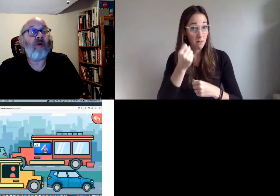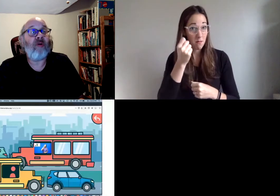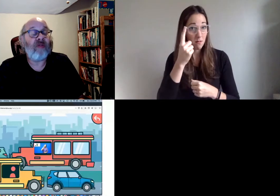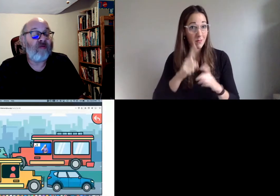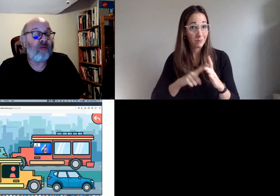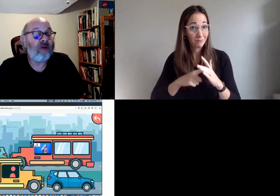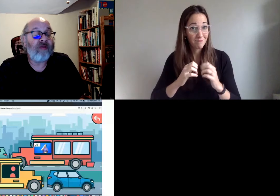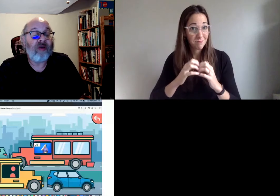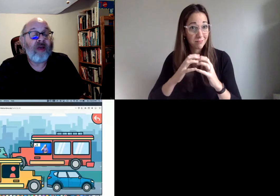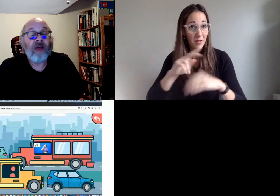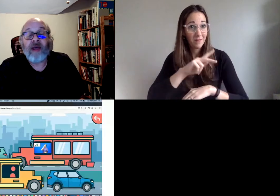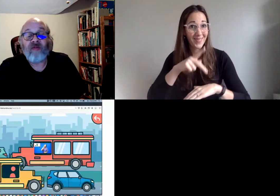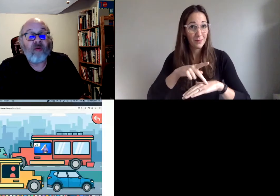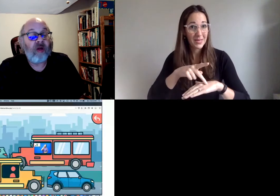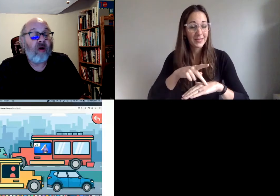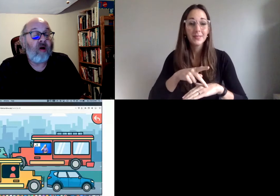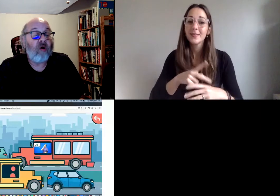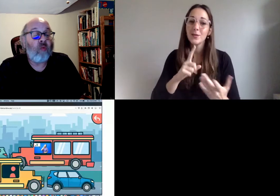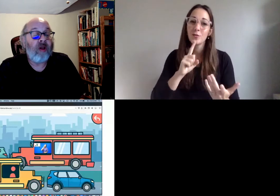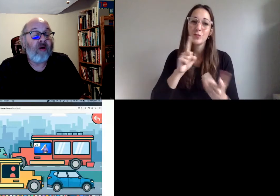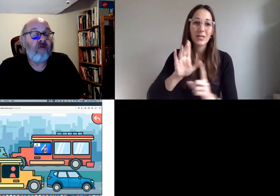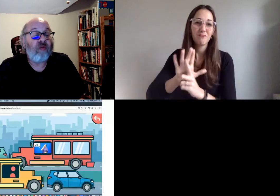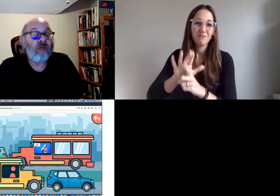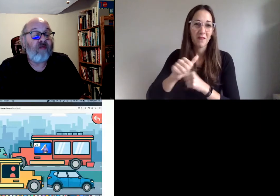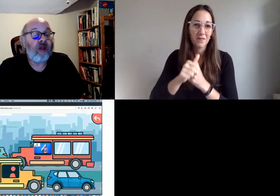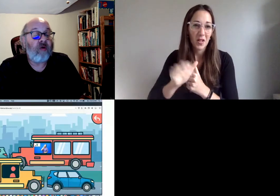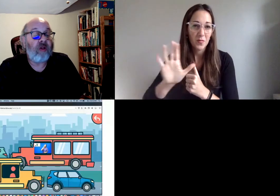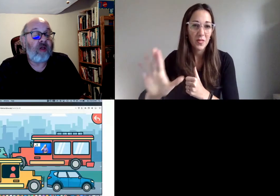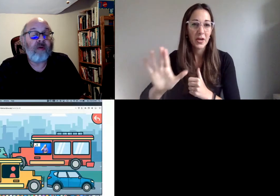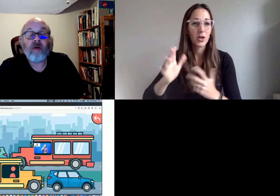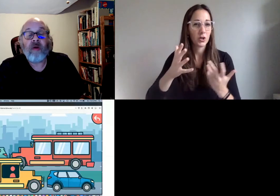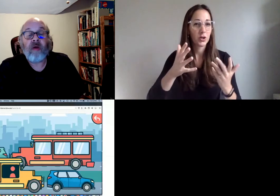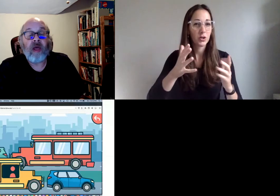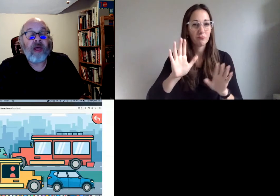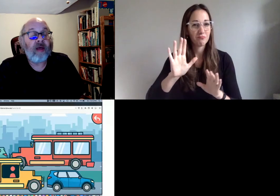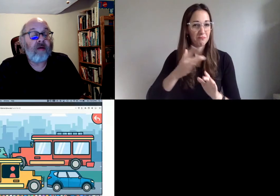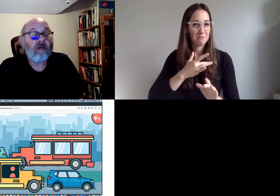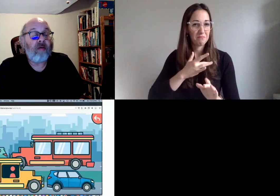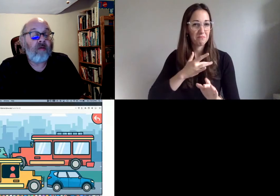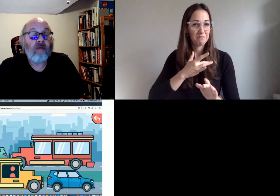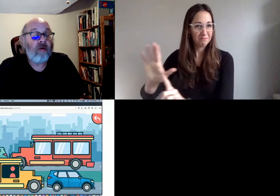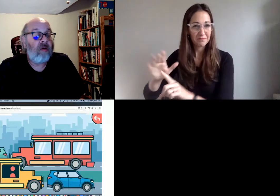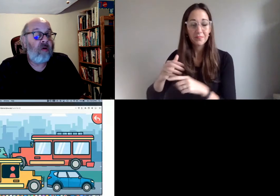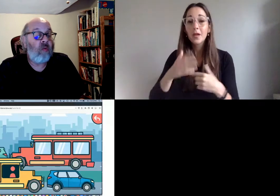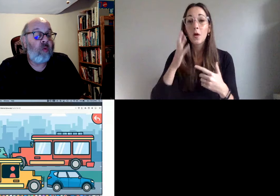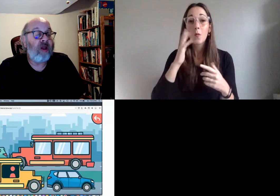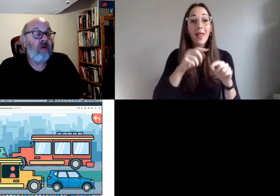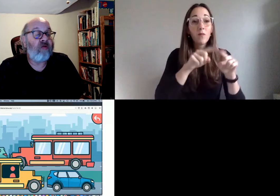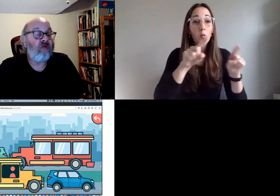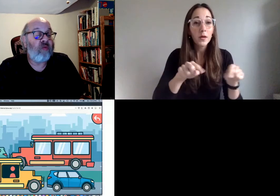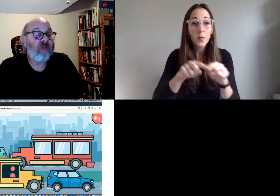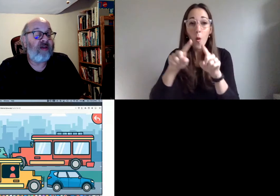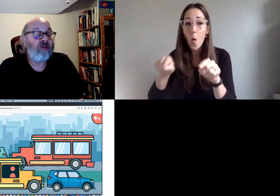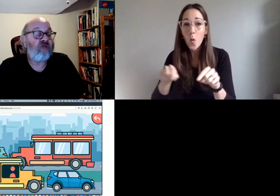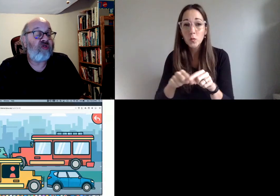are all over the Philippines. And so there are windows with the video clip and